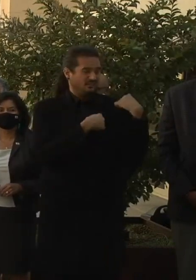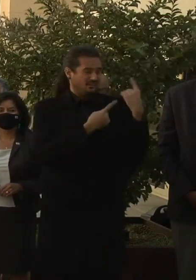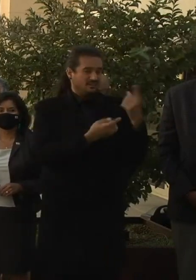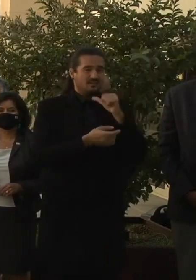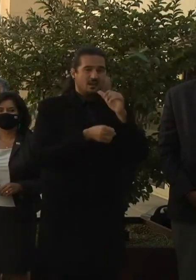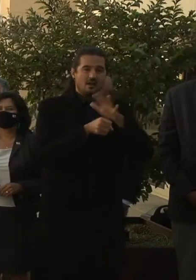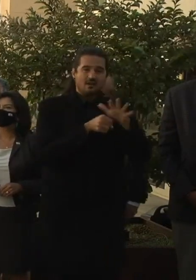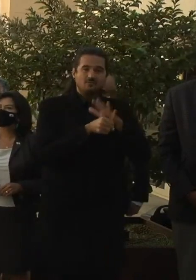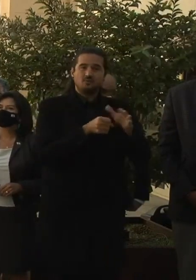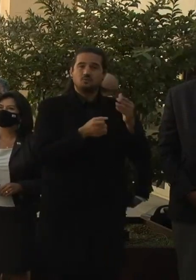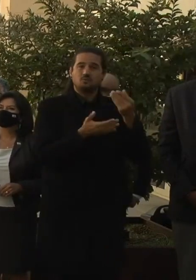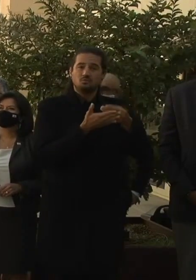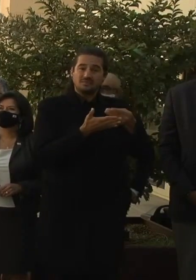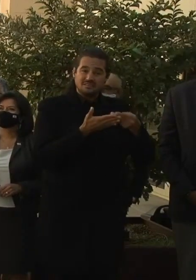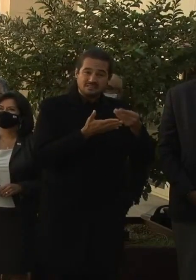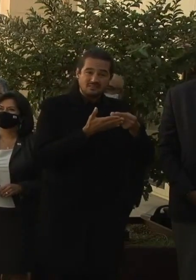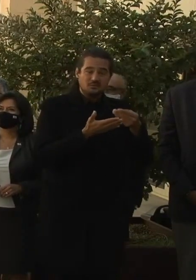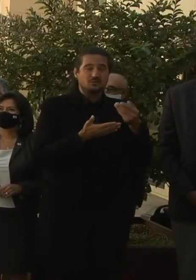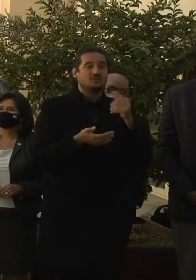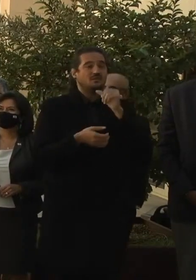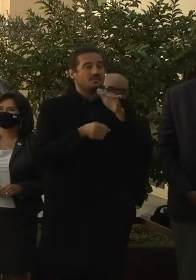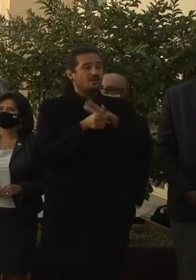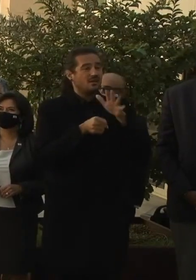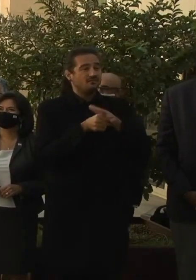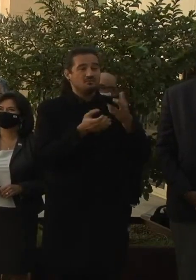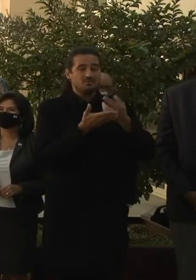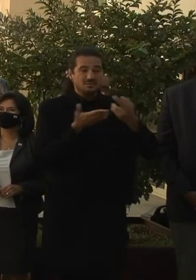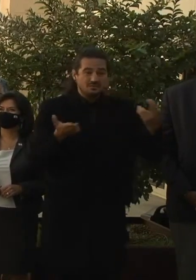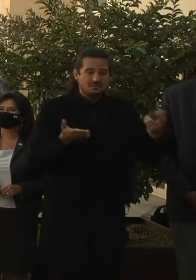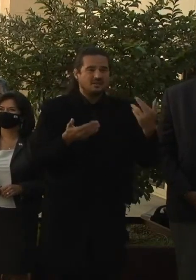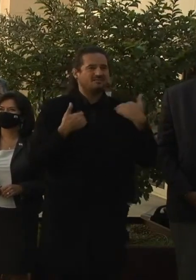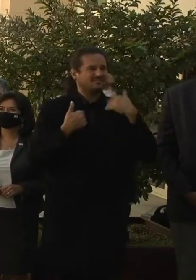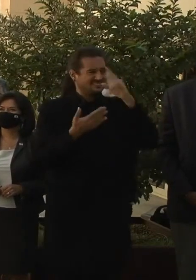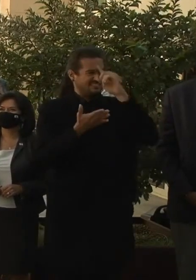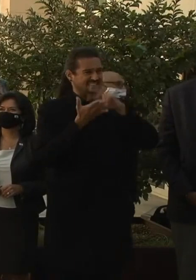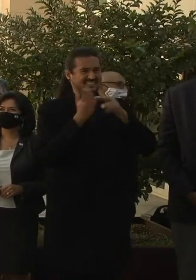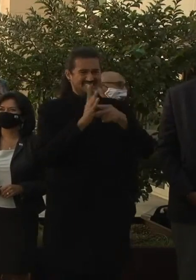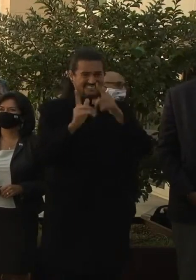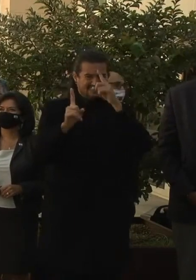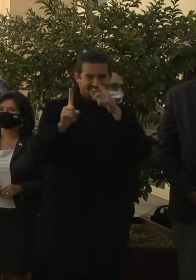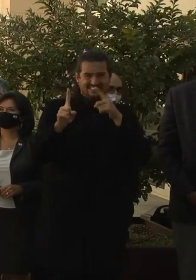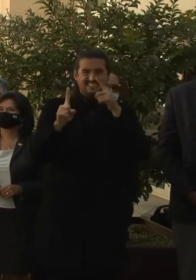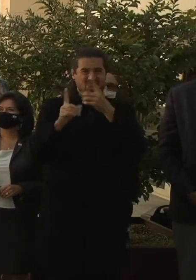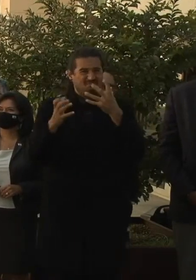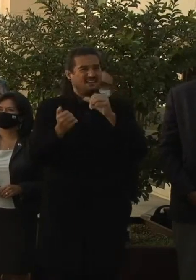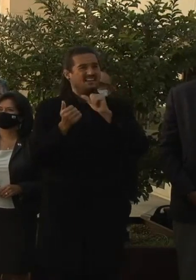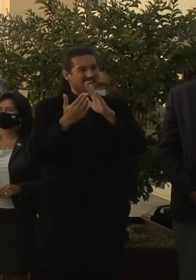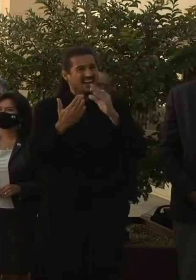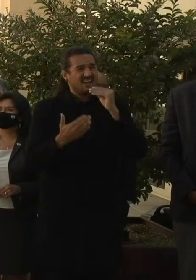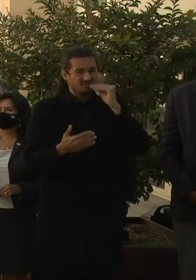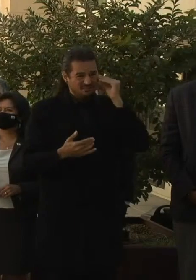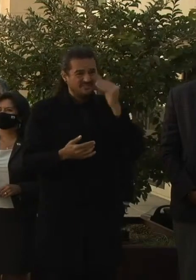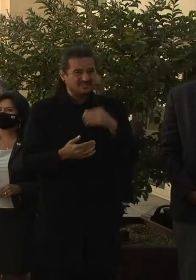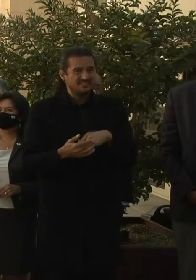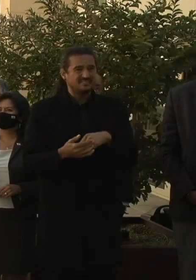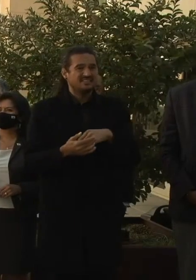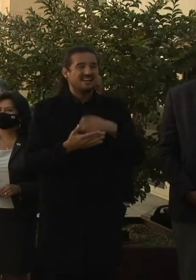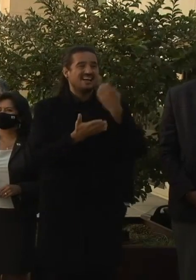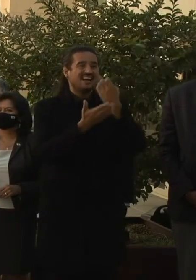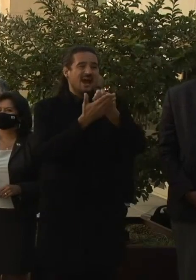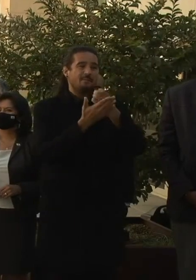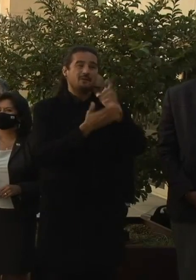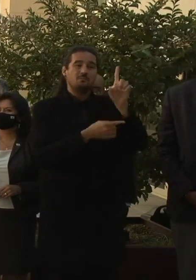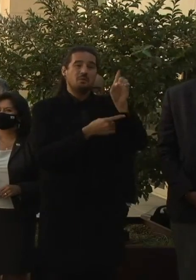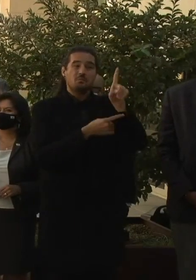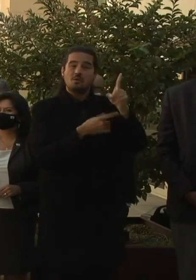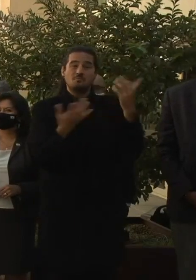housing development. We have Econ 101. You know, it's not complicated. A supply-demand imbalance. We're not building enough housing